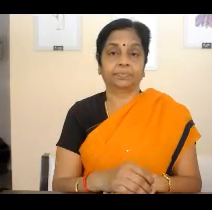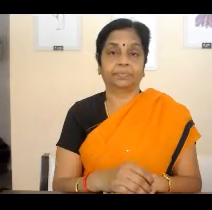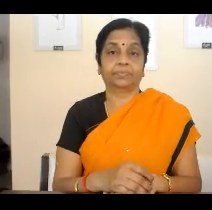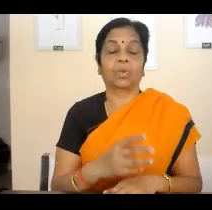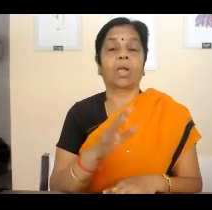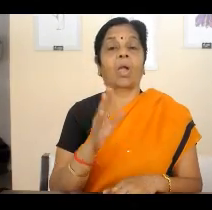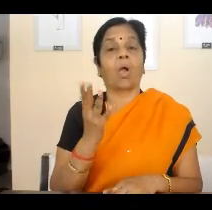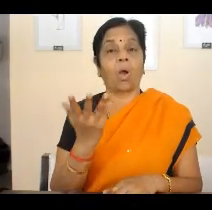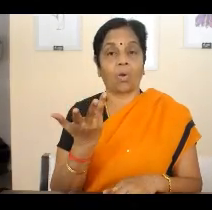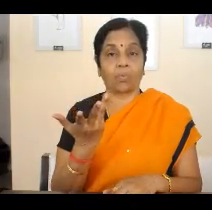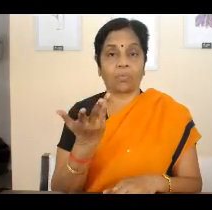However, the bill